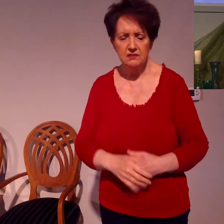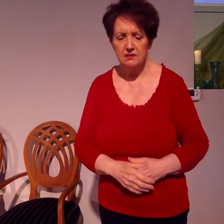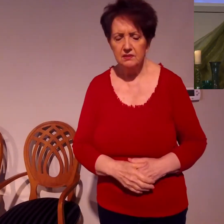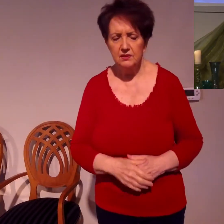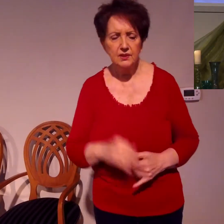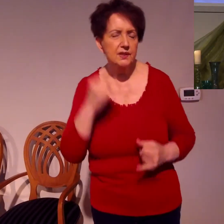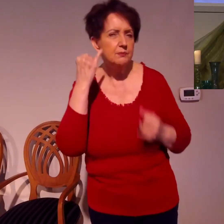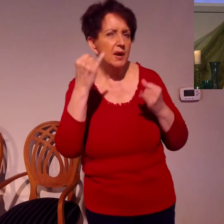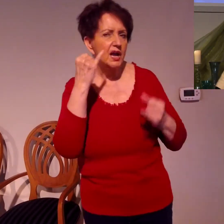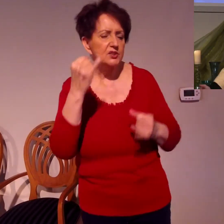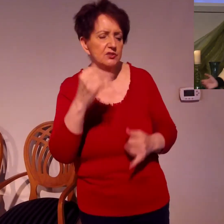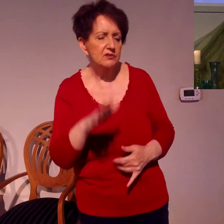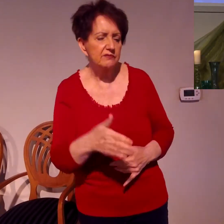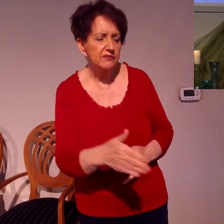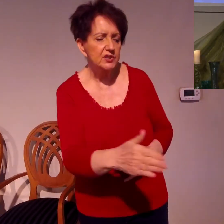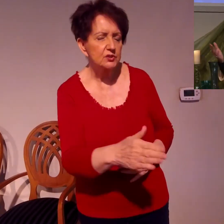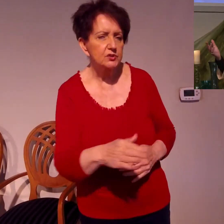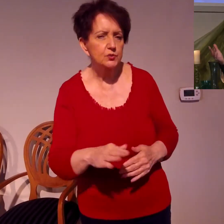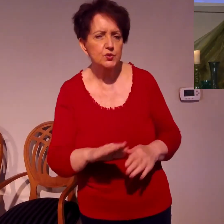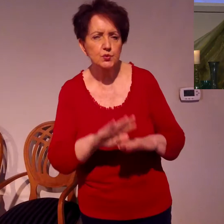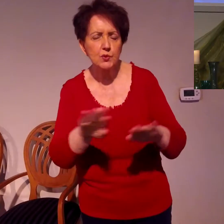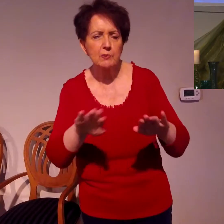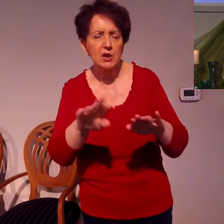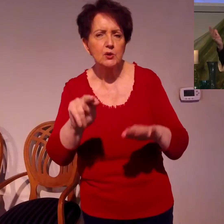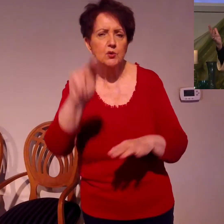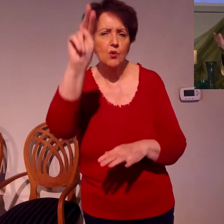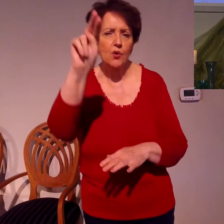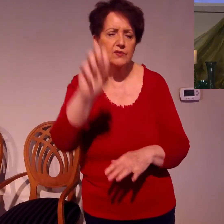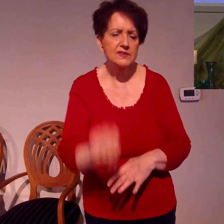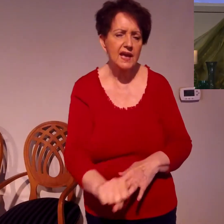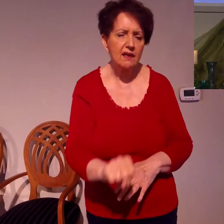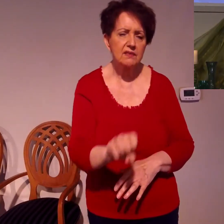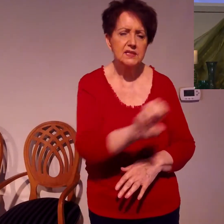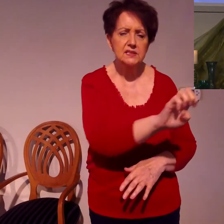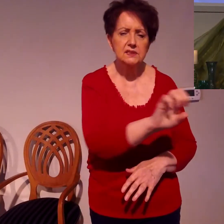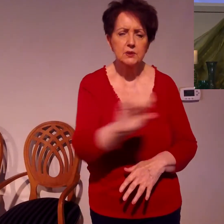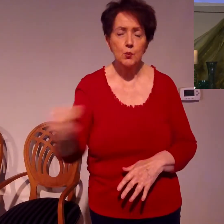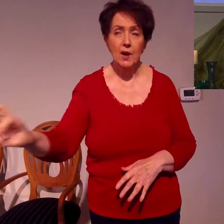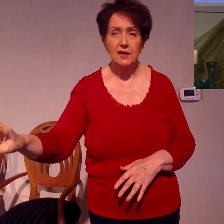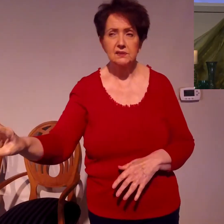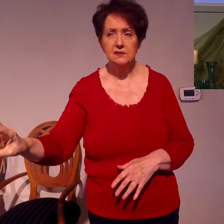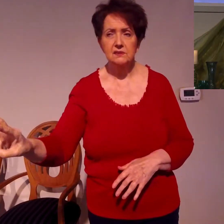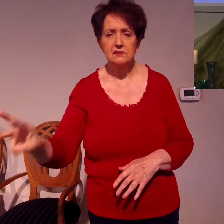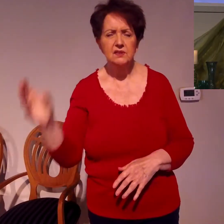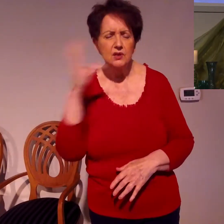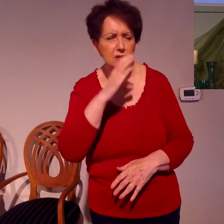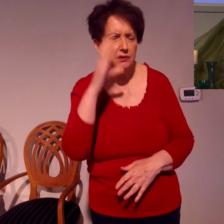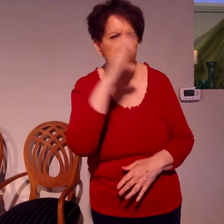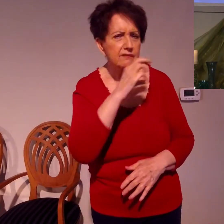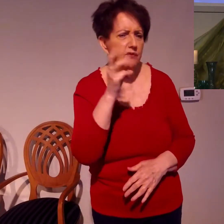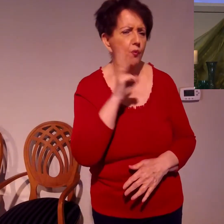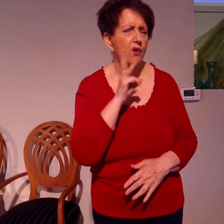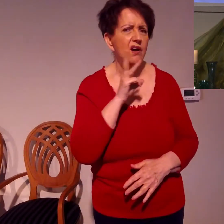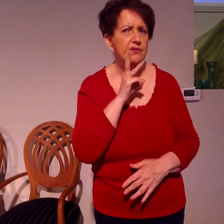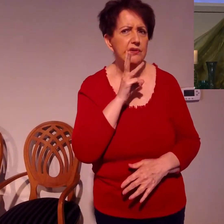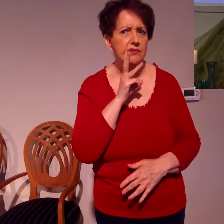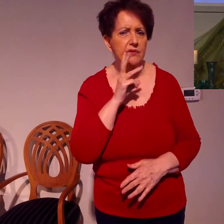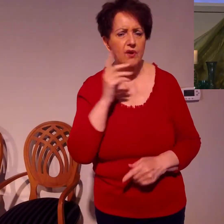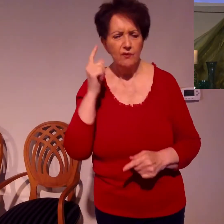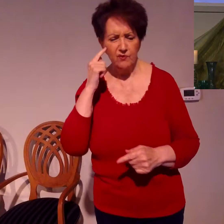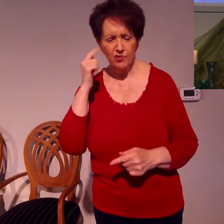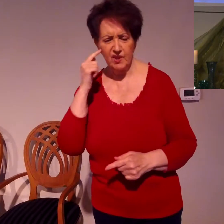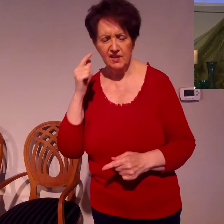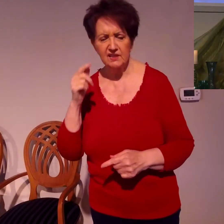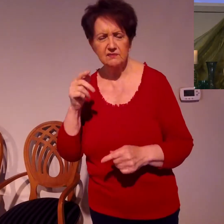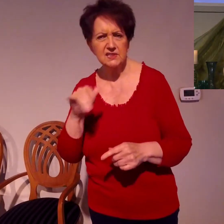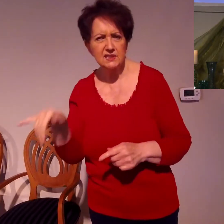imagine such a fish swimming north, south, east, and west in search of water. If we think of this fish as a person,